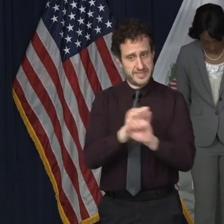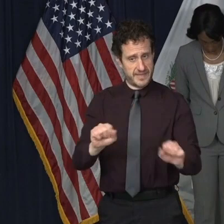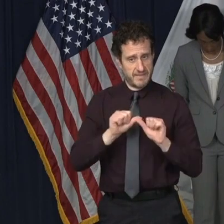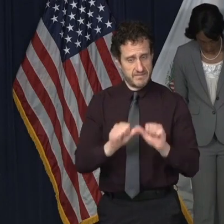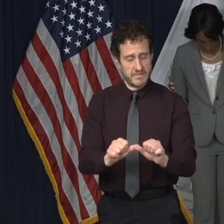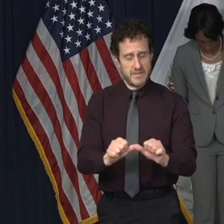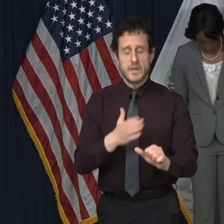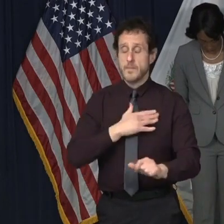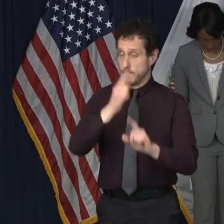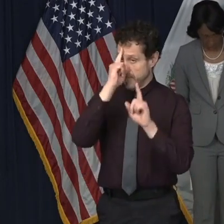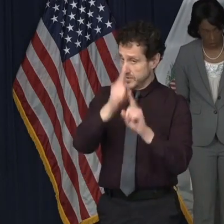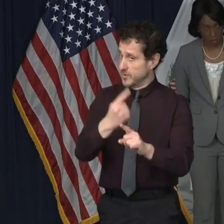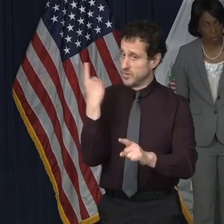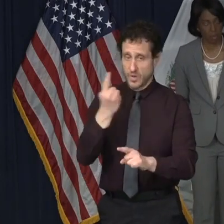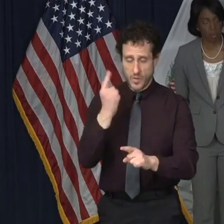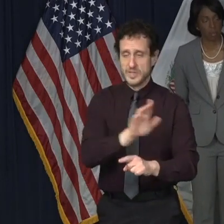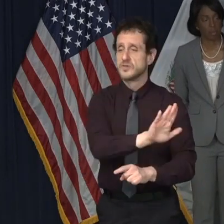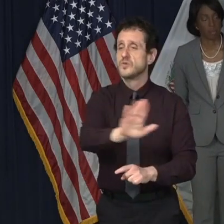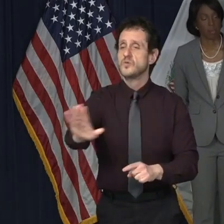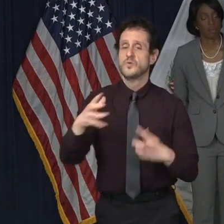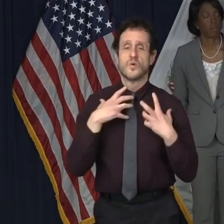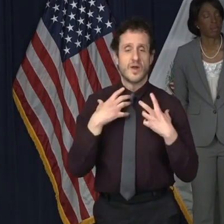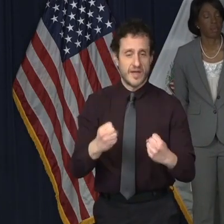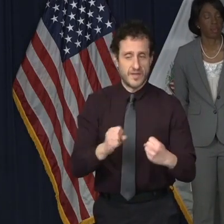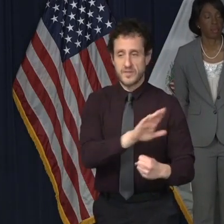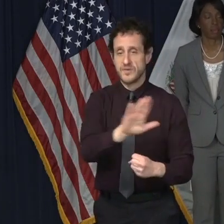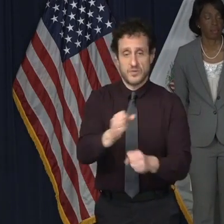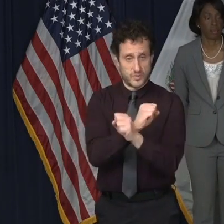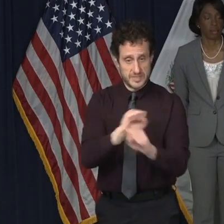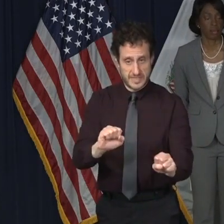intention, as always, is to put your health and safety first.